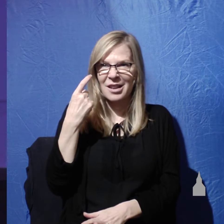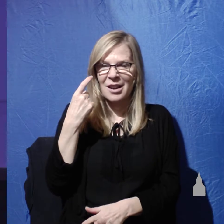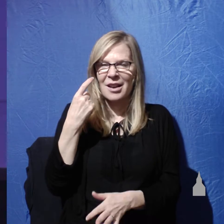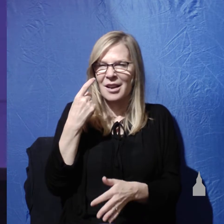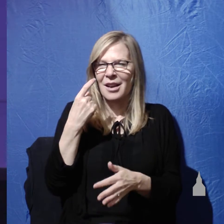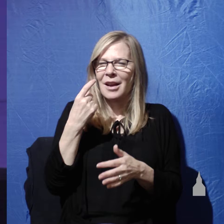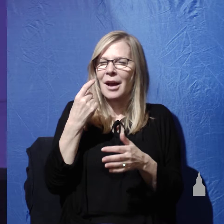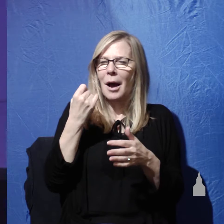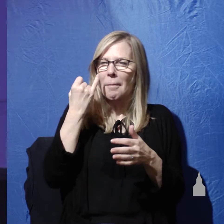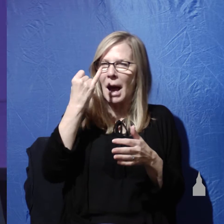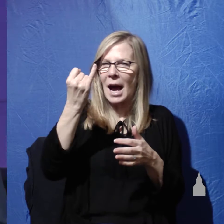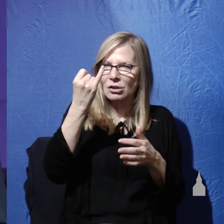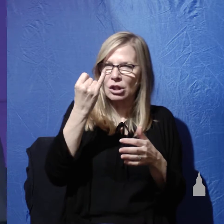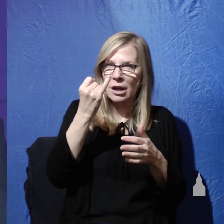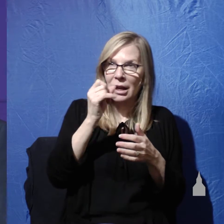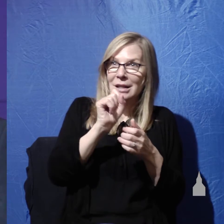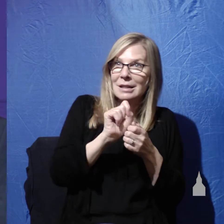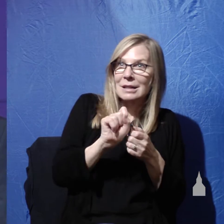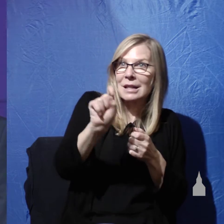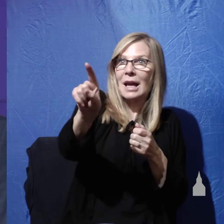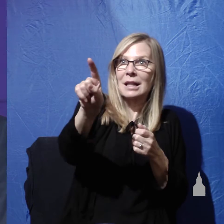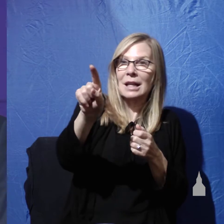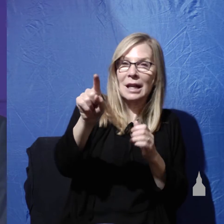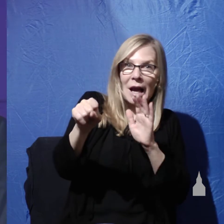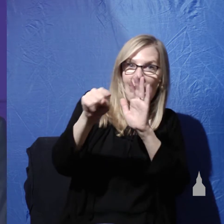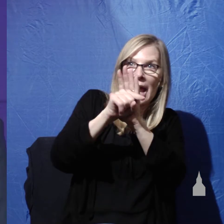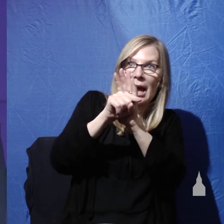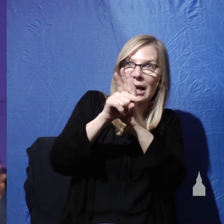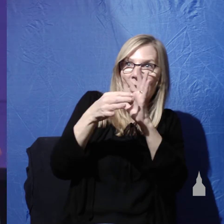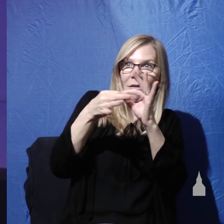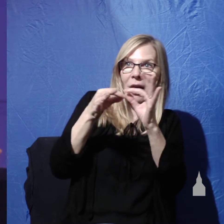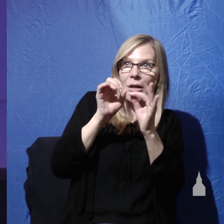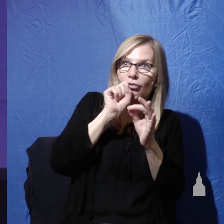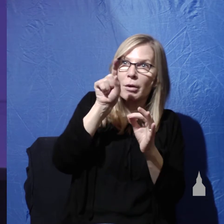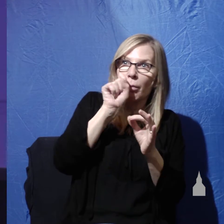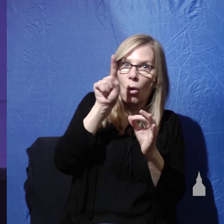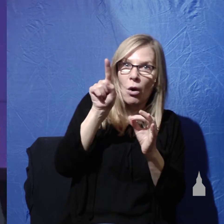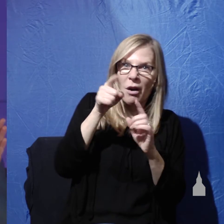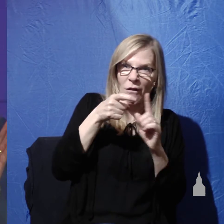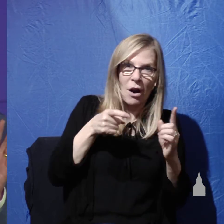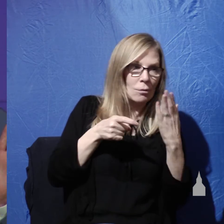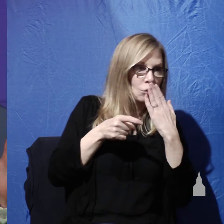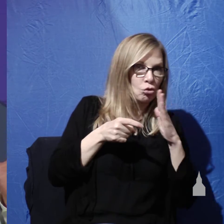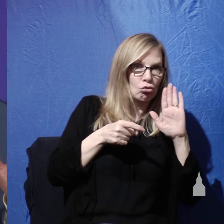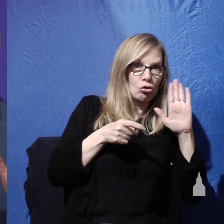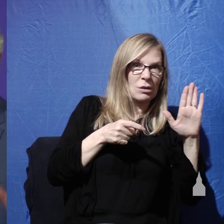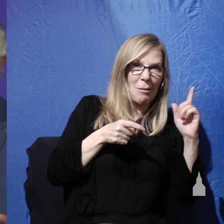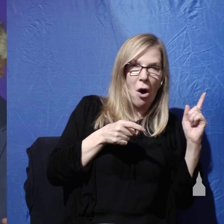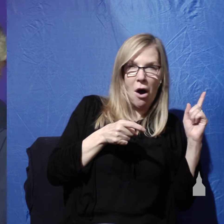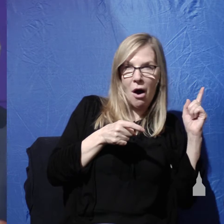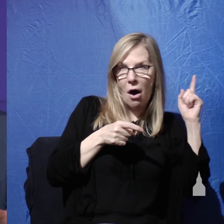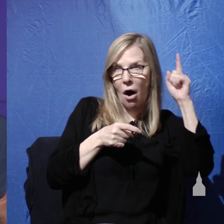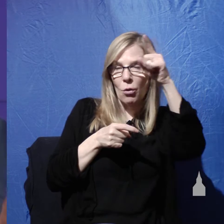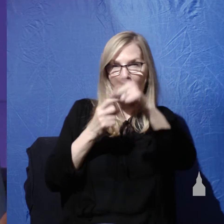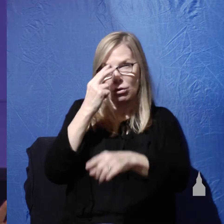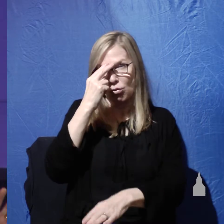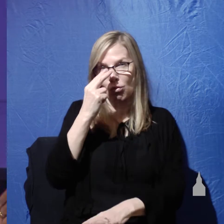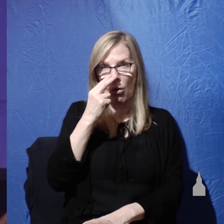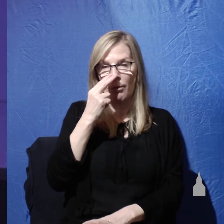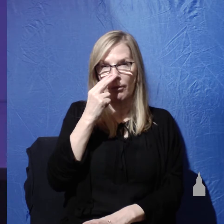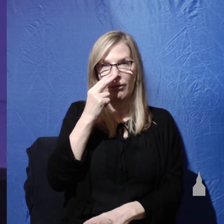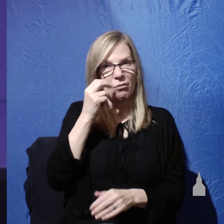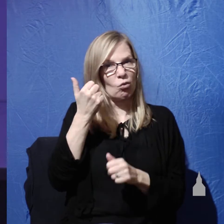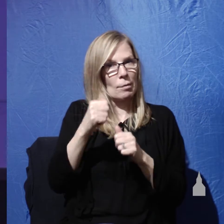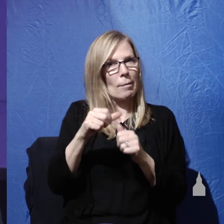logistics of sending any negative word about Paul to Rome. So think about this. The Apostle Paul departed